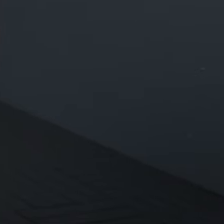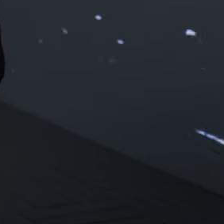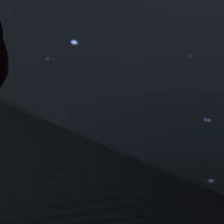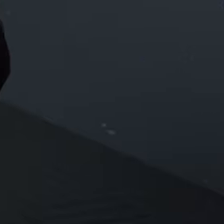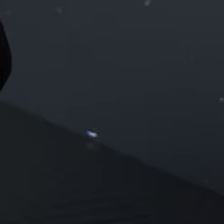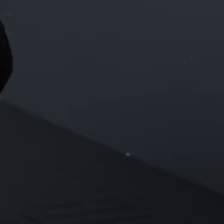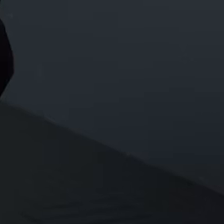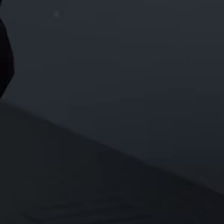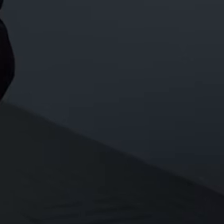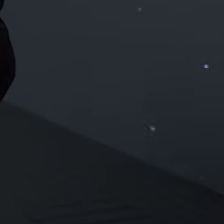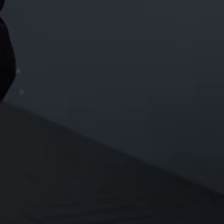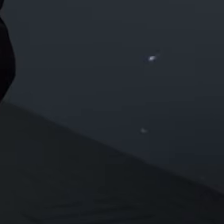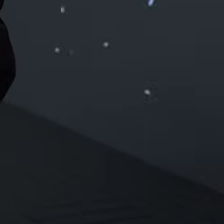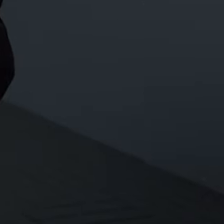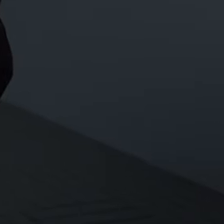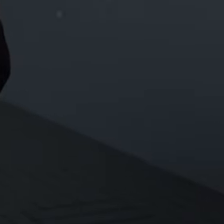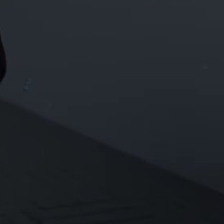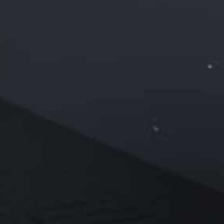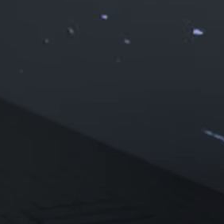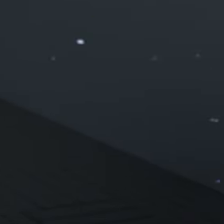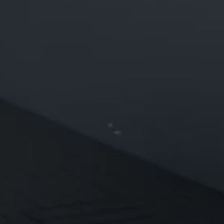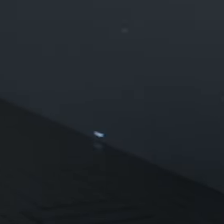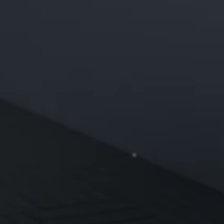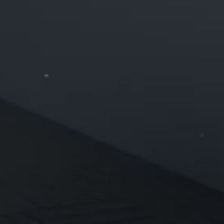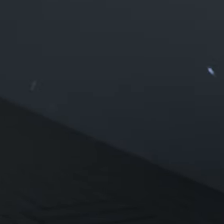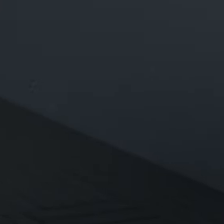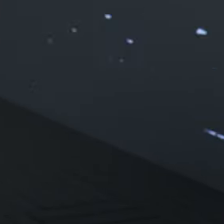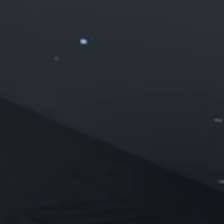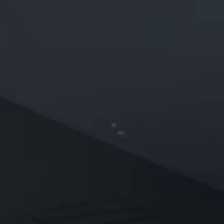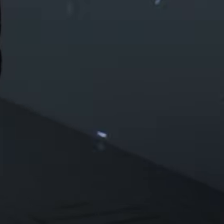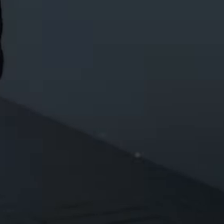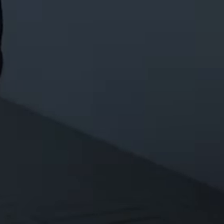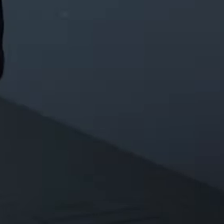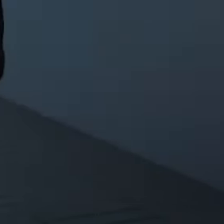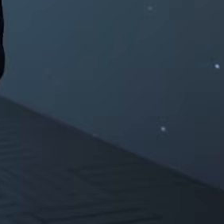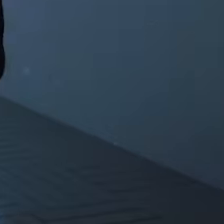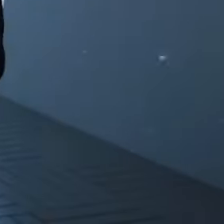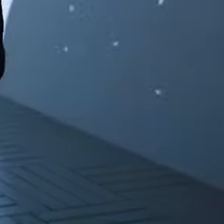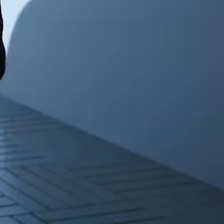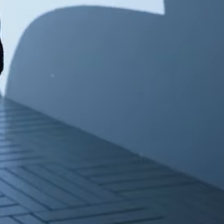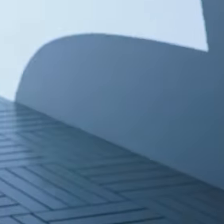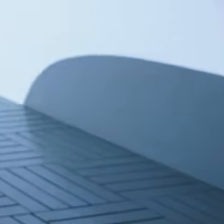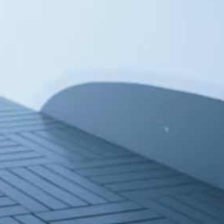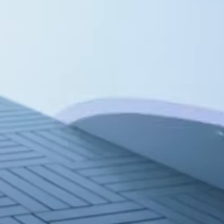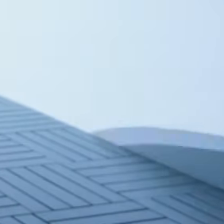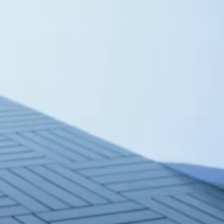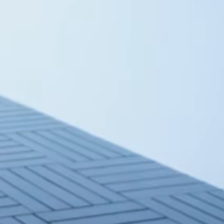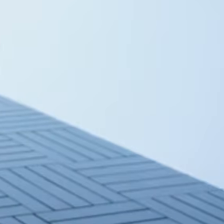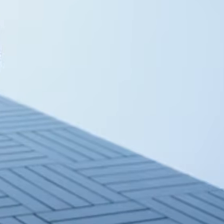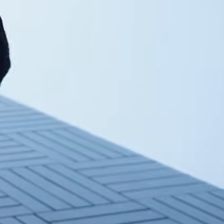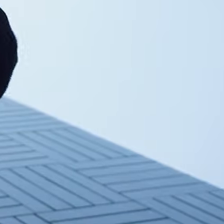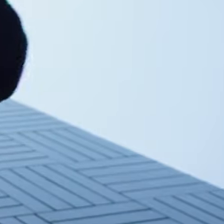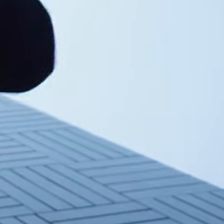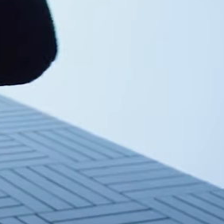So I asked Jan Joost, who is an animator that I've worked with in the past, to create an animation based off of my drawings.